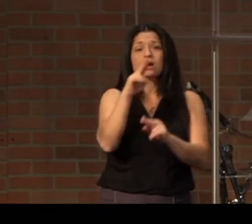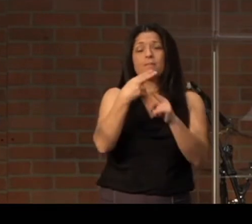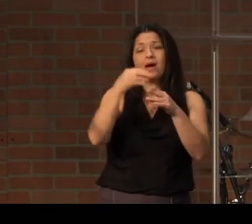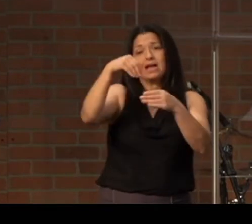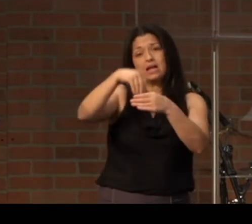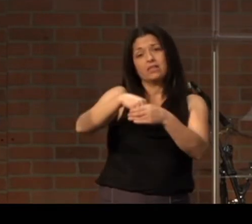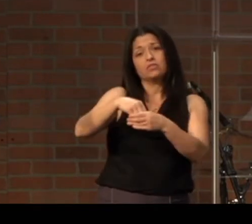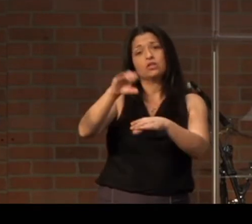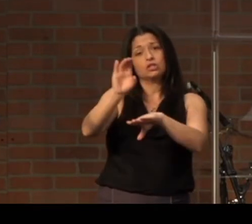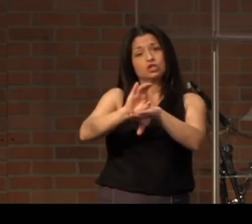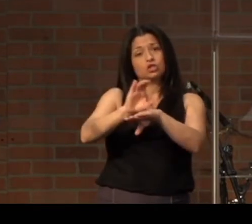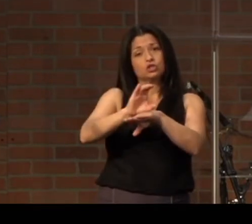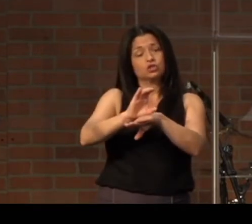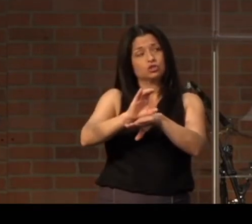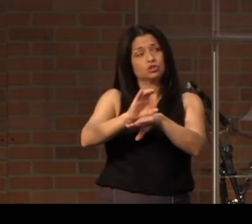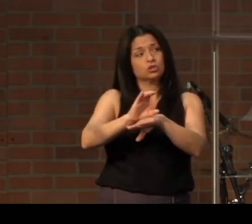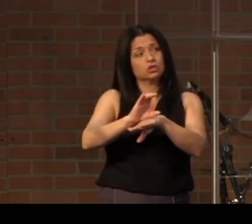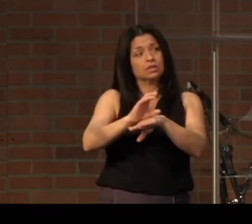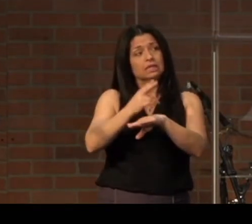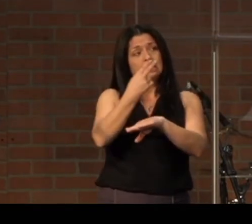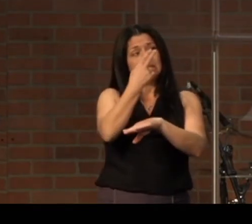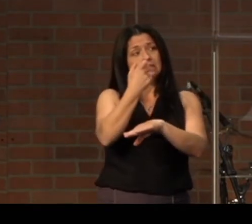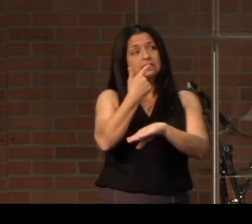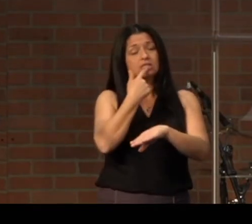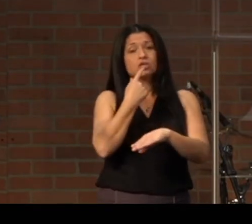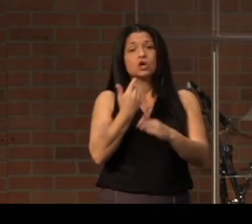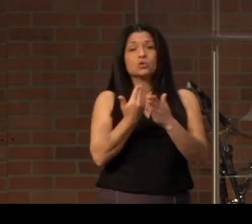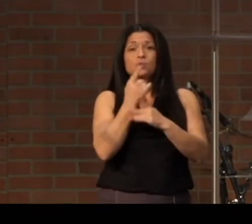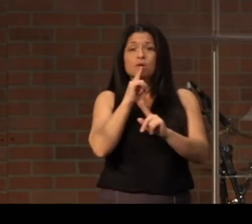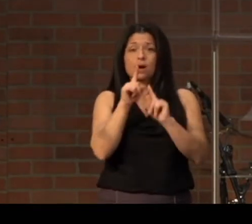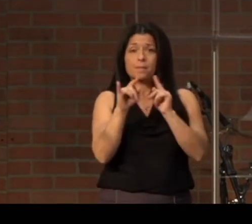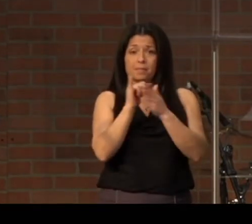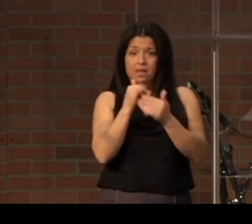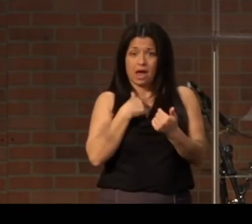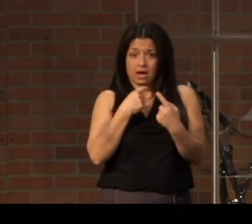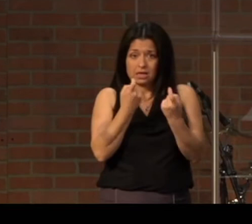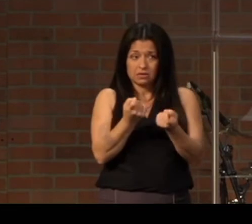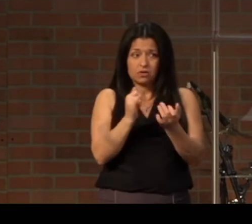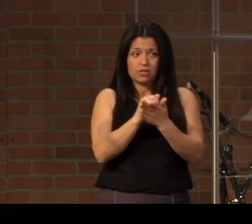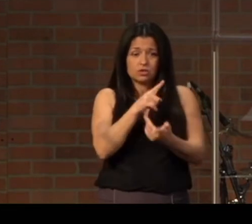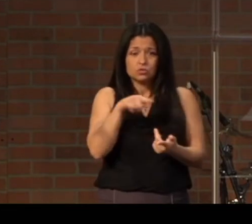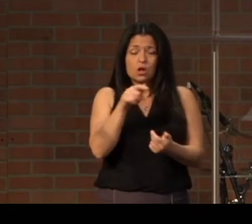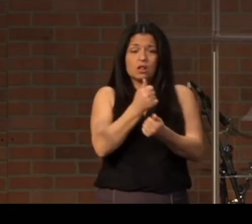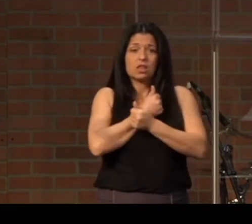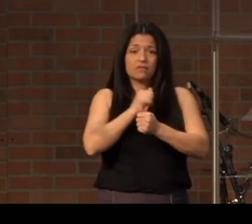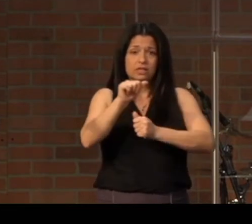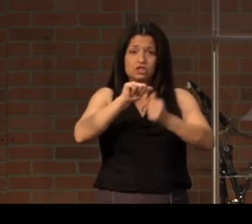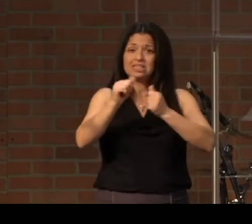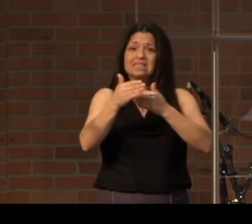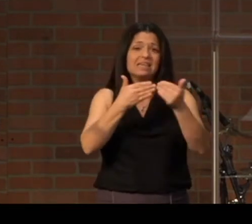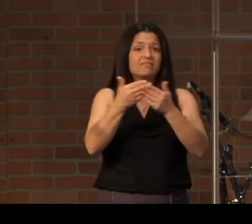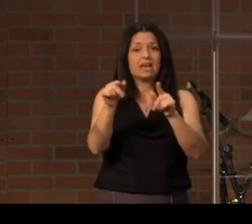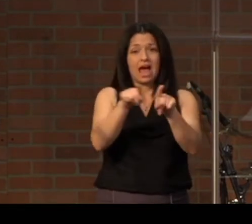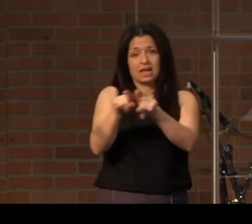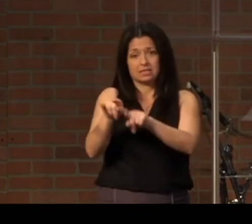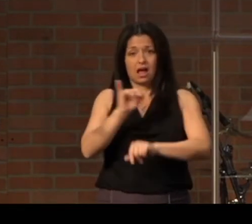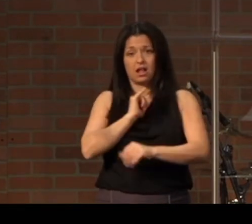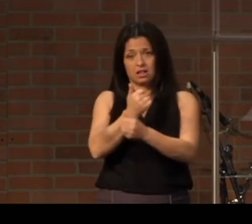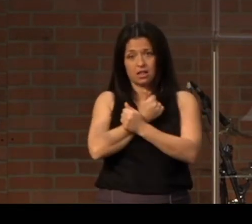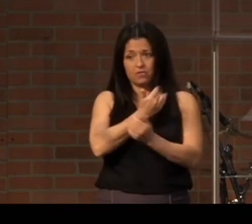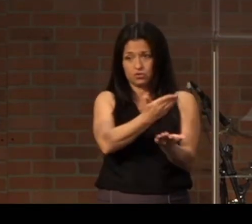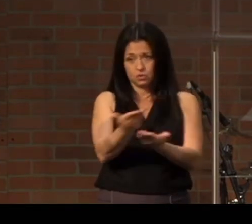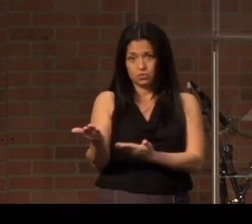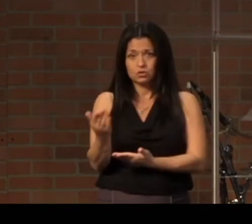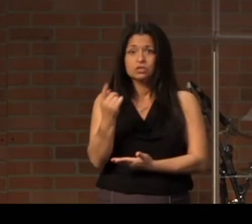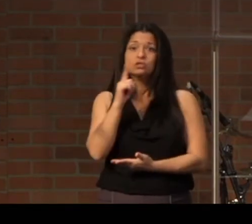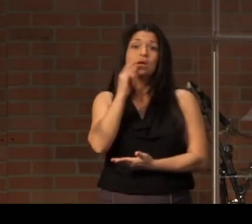church. He's saying, a new commandment I give to you, that you love one another. And then he says, even as I've loved you. And